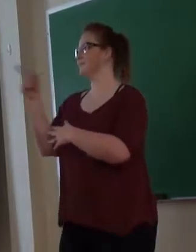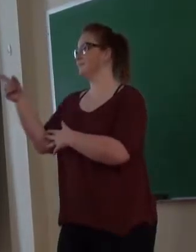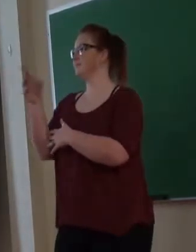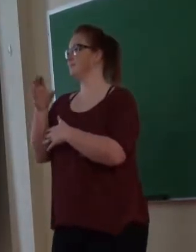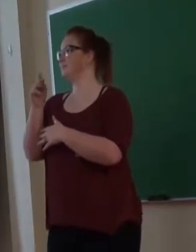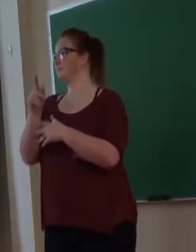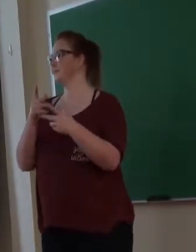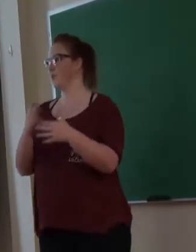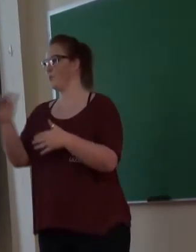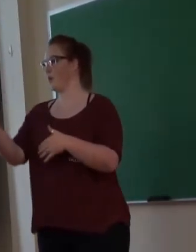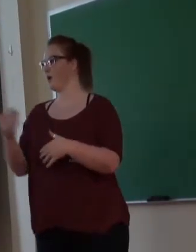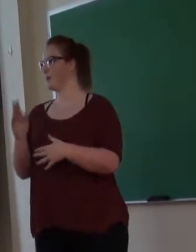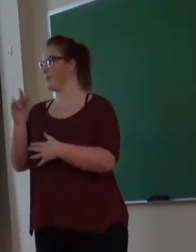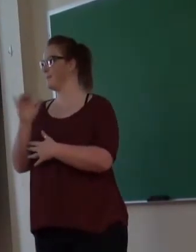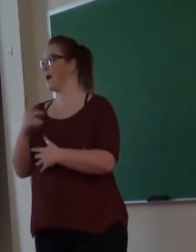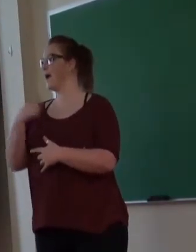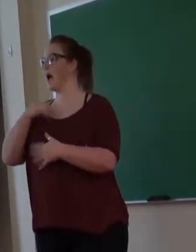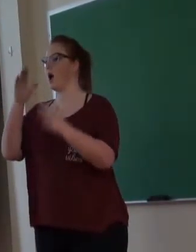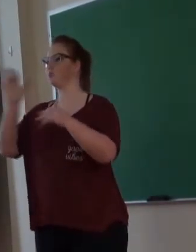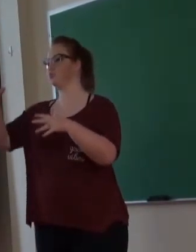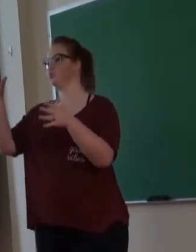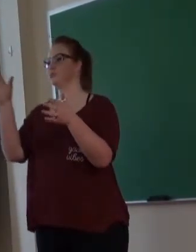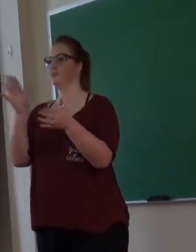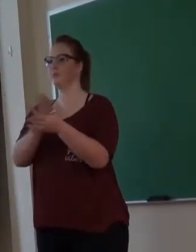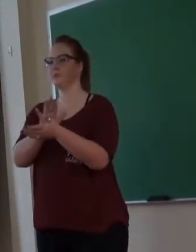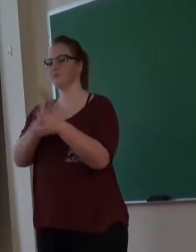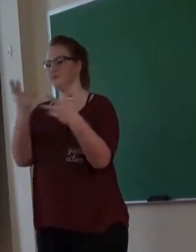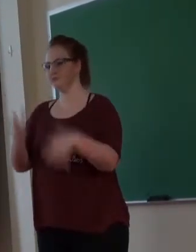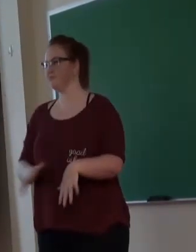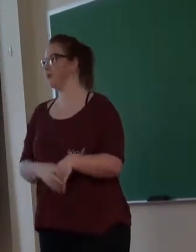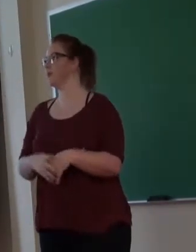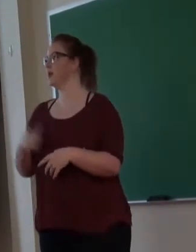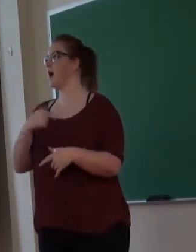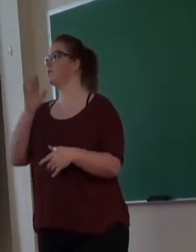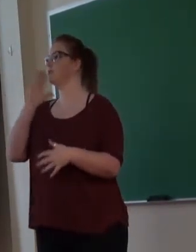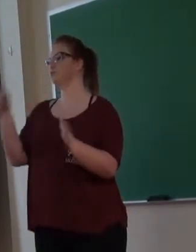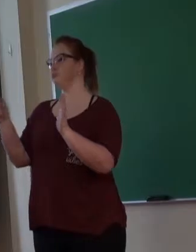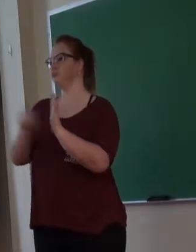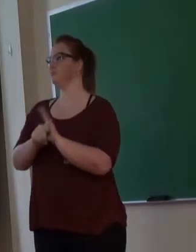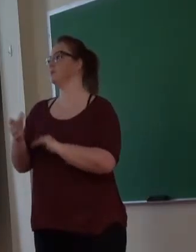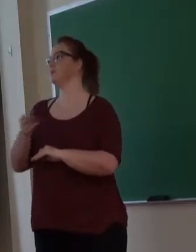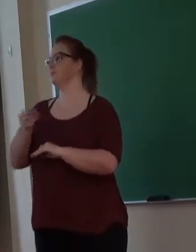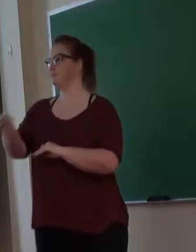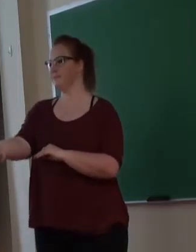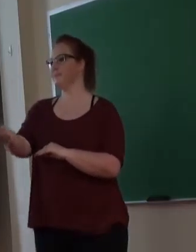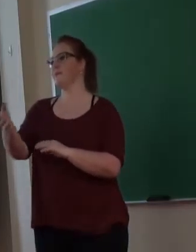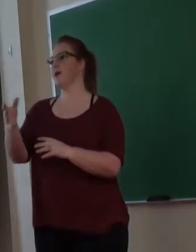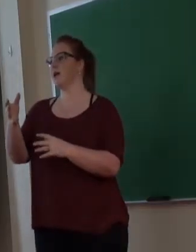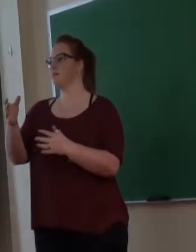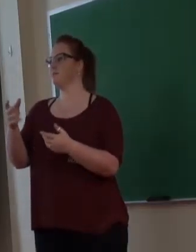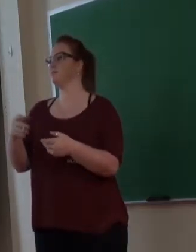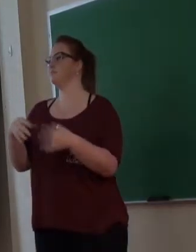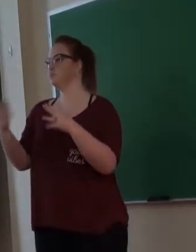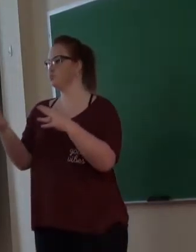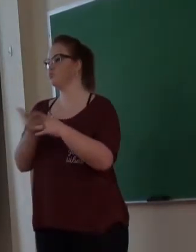Back. I hope you guys' papers all turned out well. We'll get these graded and back to you right after we return from break, and then you will have a chance to revise